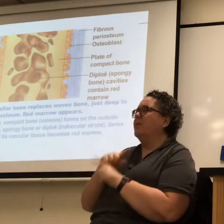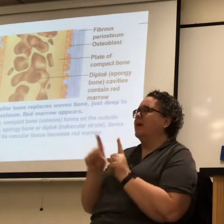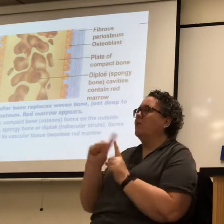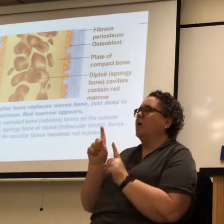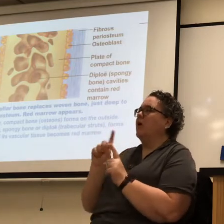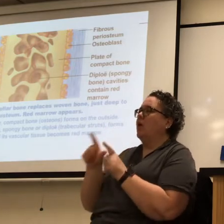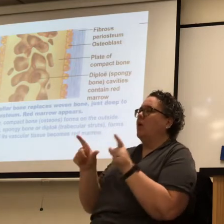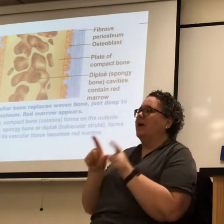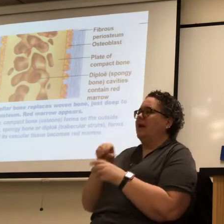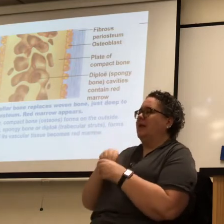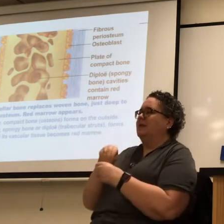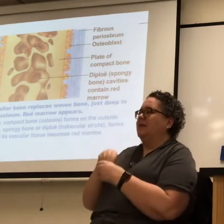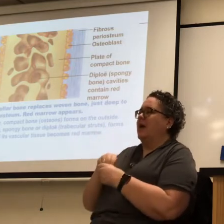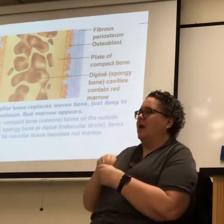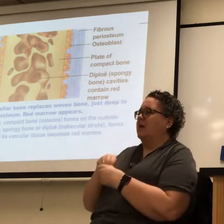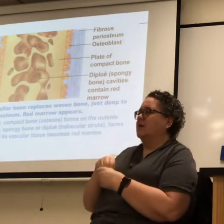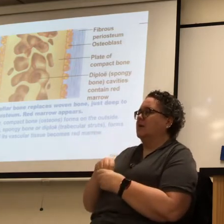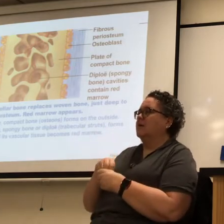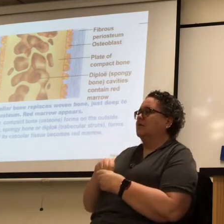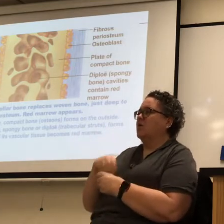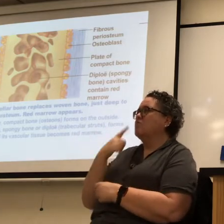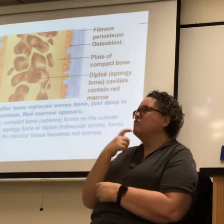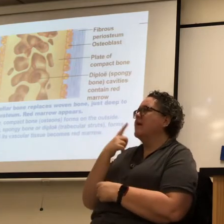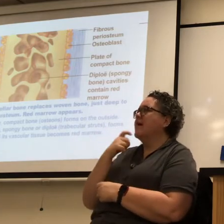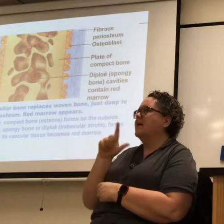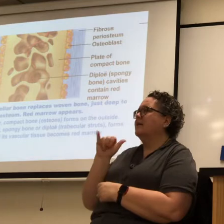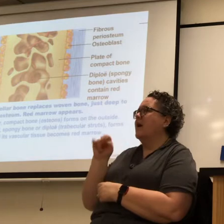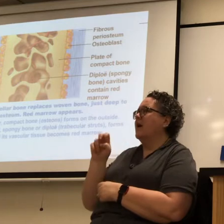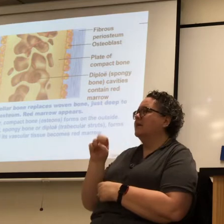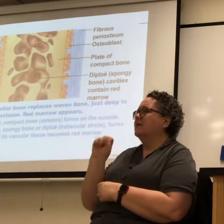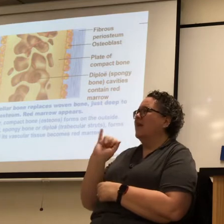just kind of put some red lines for